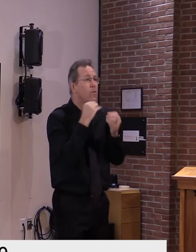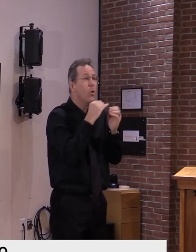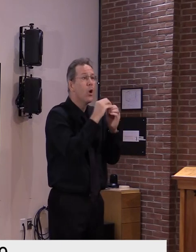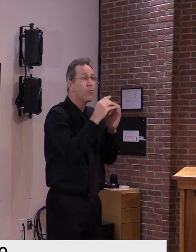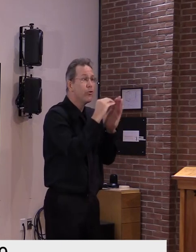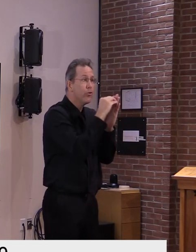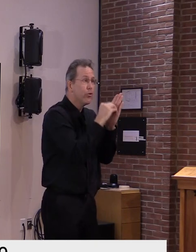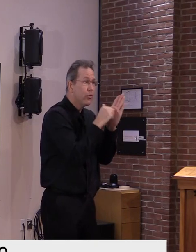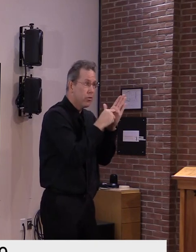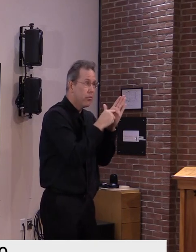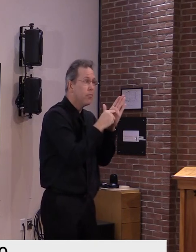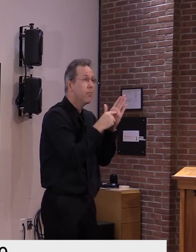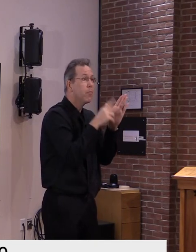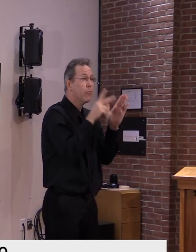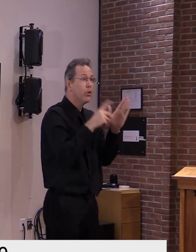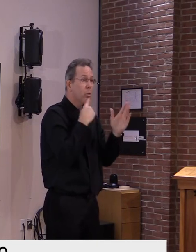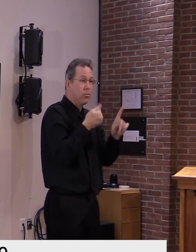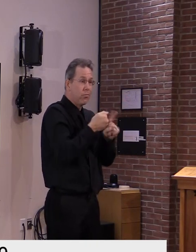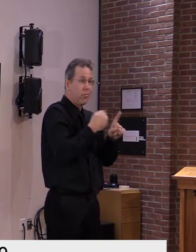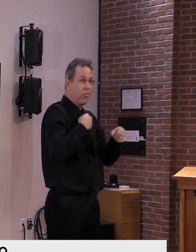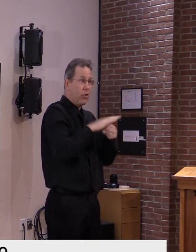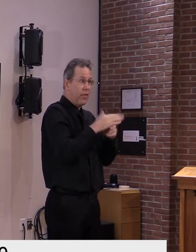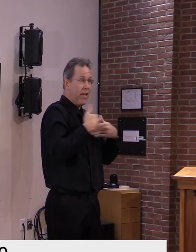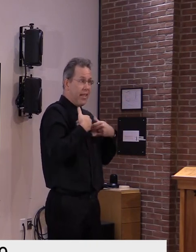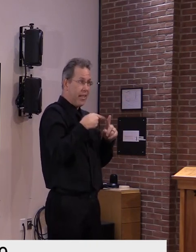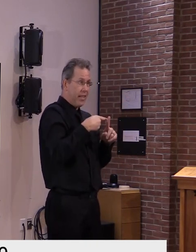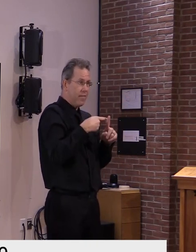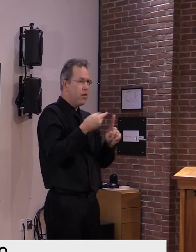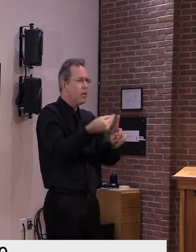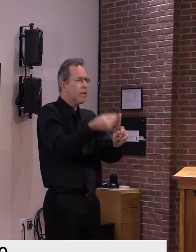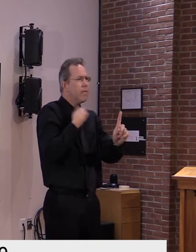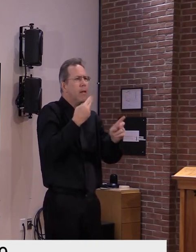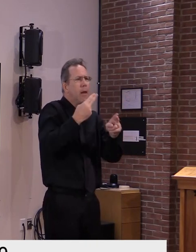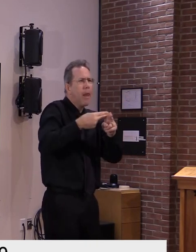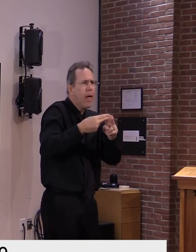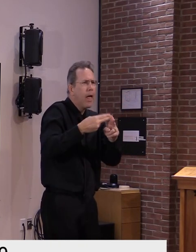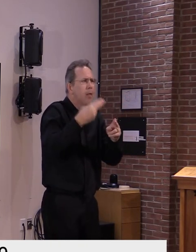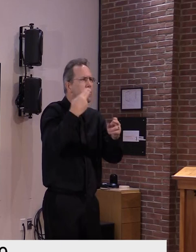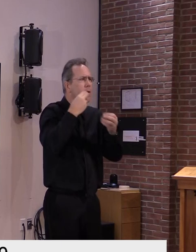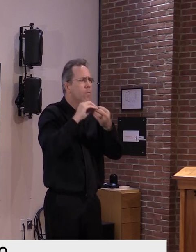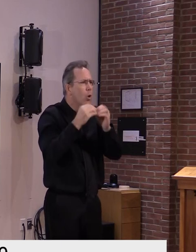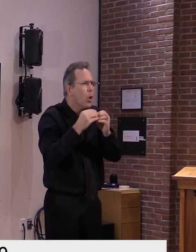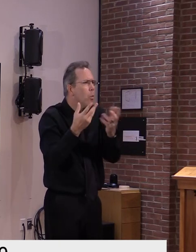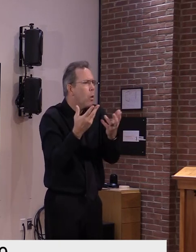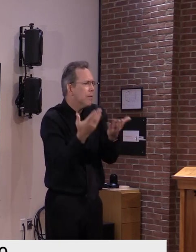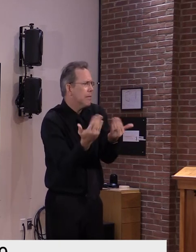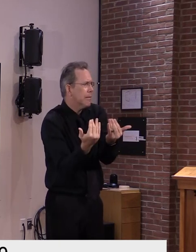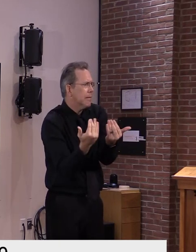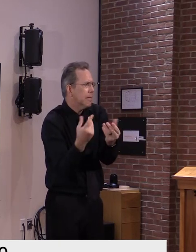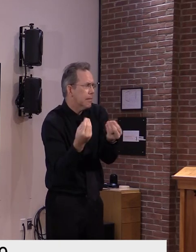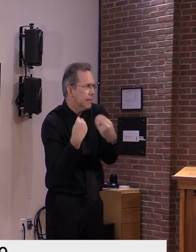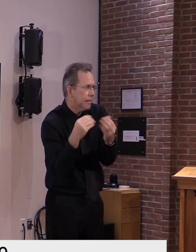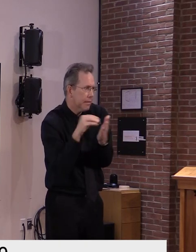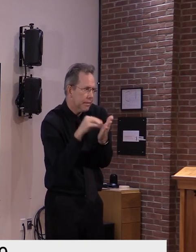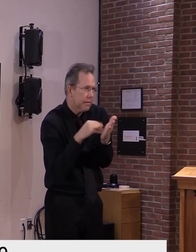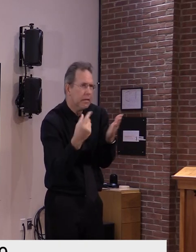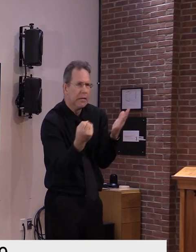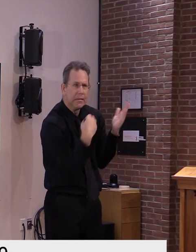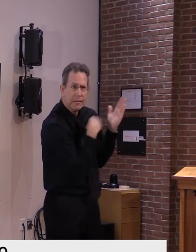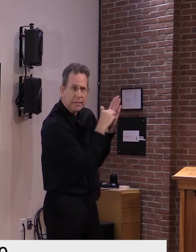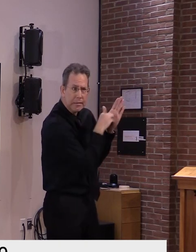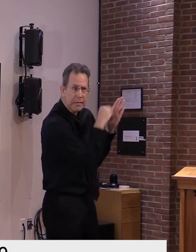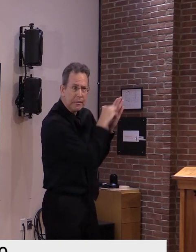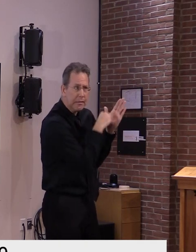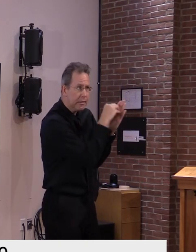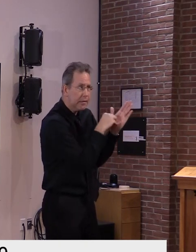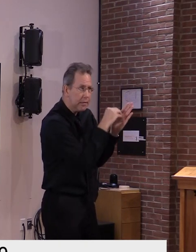COVID-19. Our contact tracing team will help determine who gets these texts based on the exact